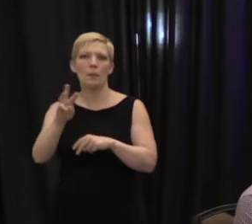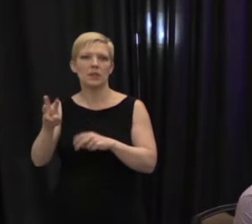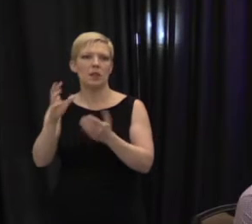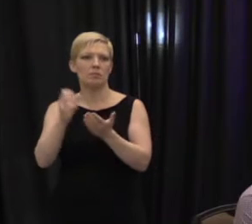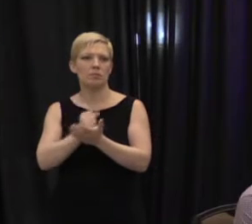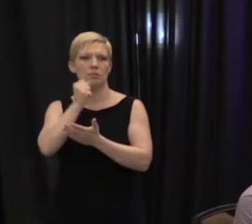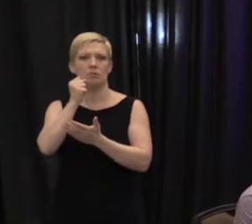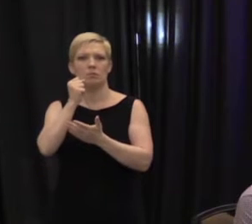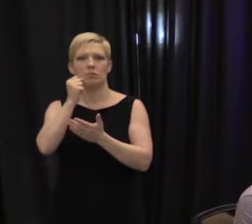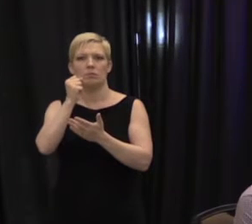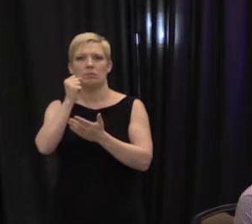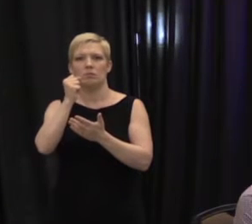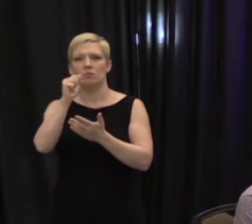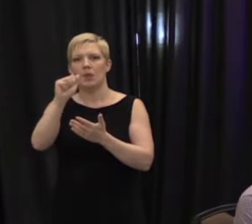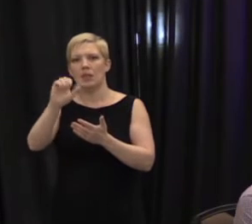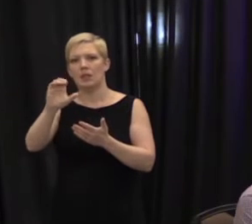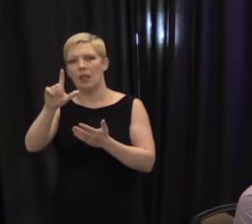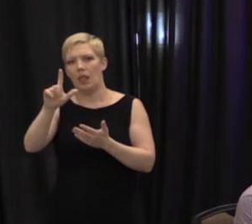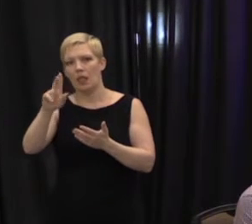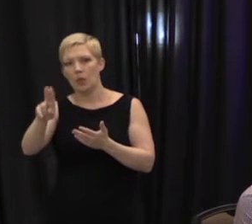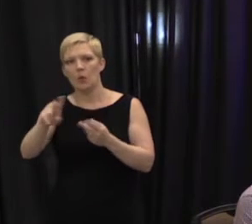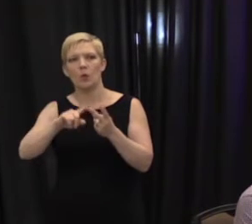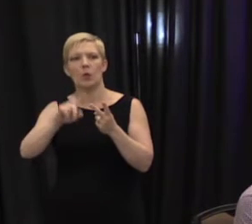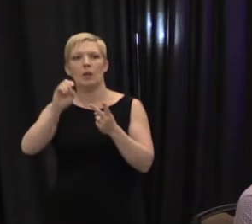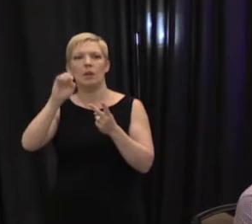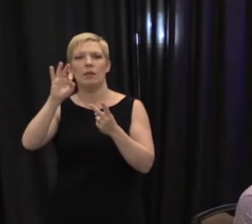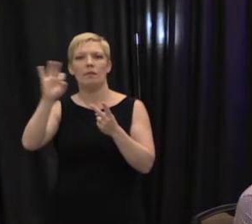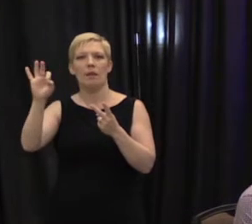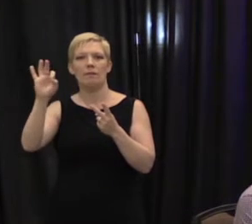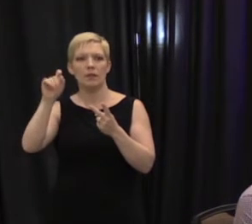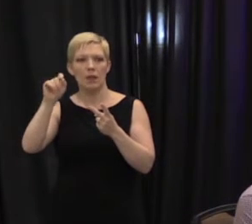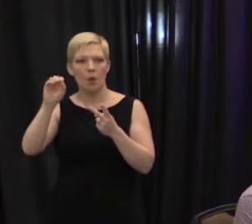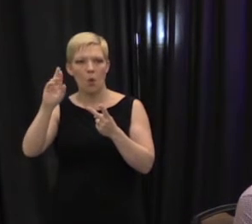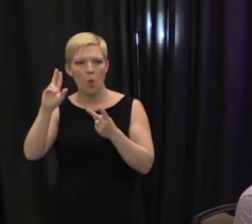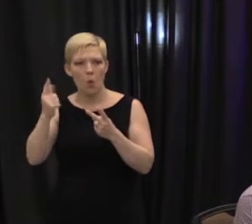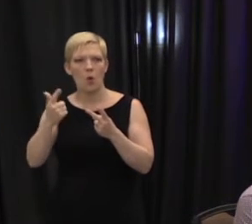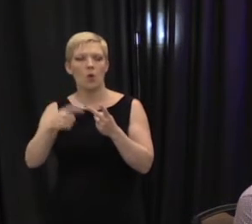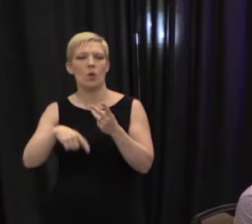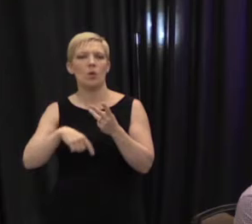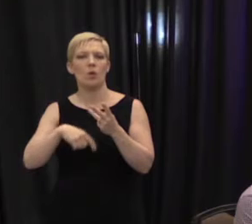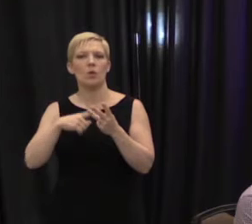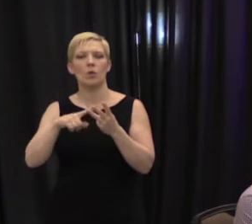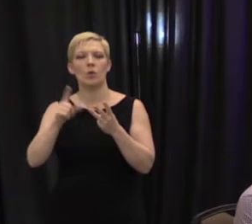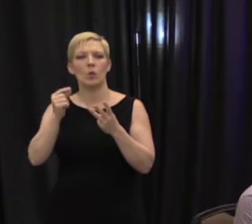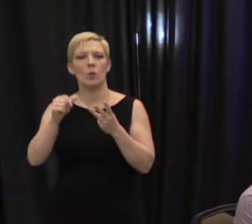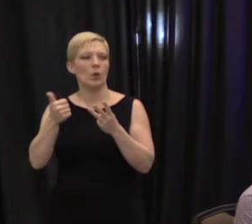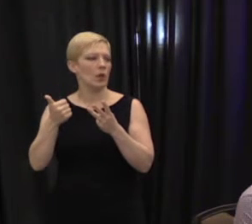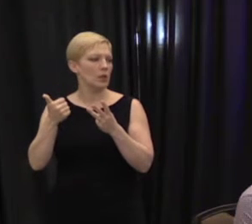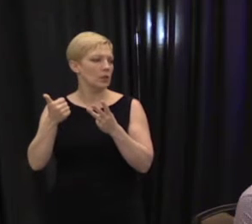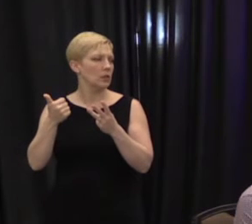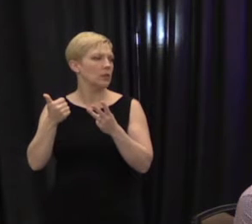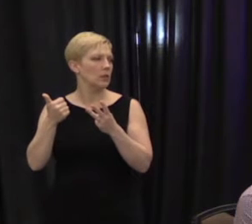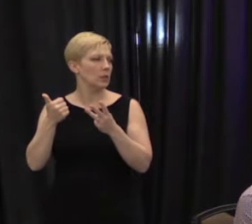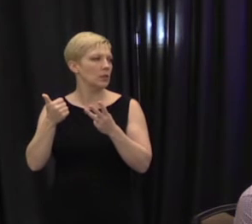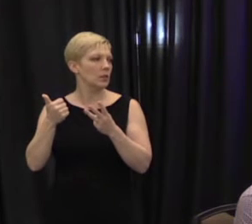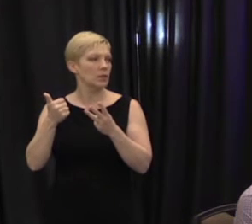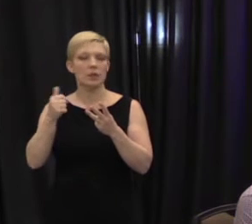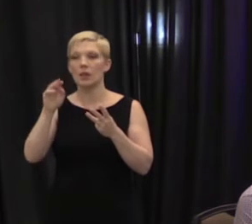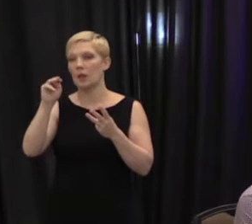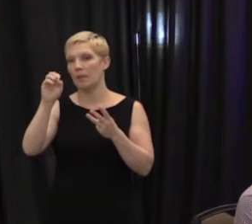time to go in, aclu.org, EFF.org. Who else did you say?